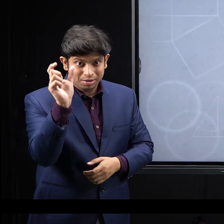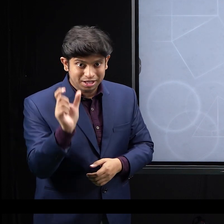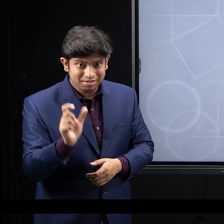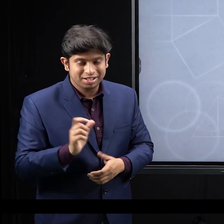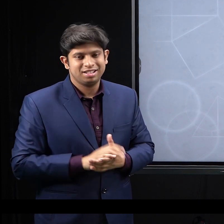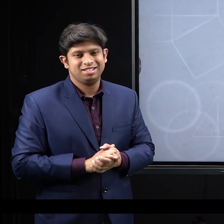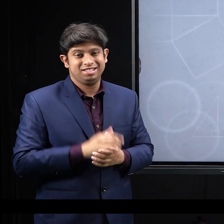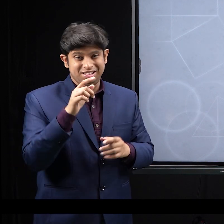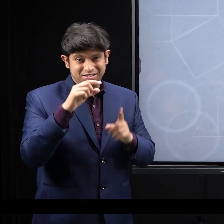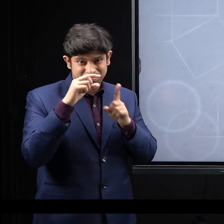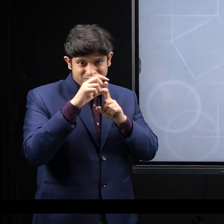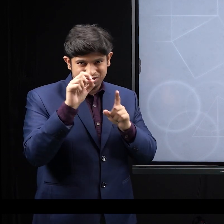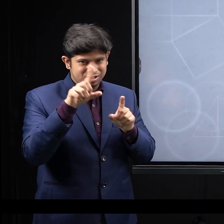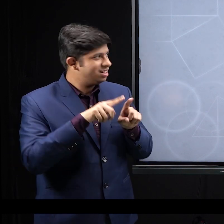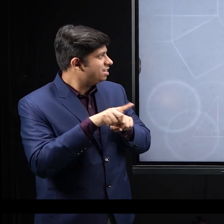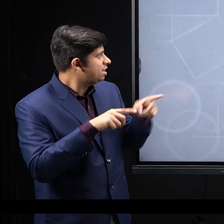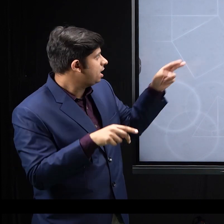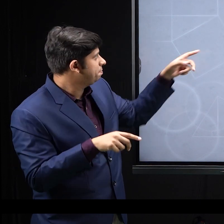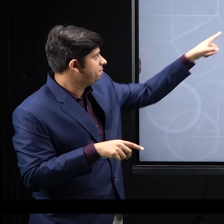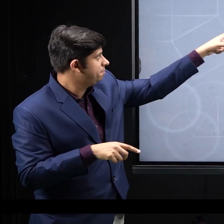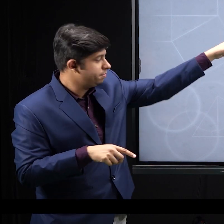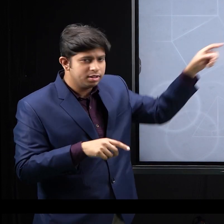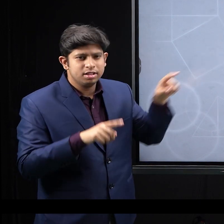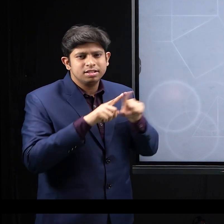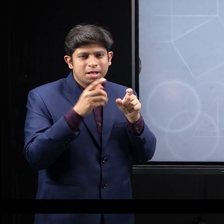Keywords: polynomial,